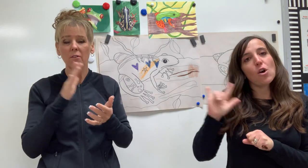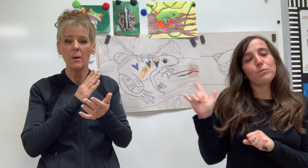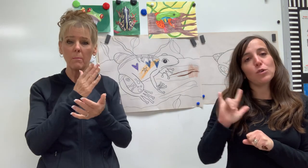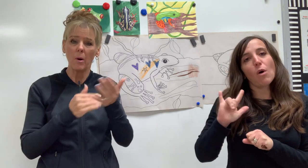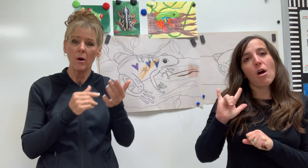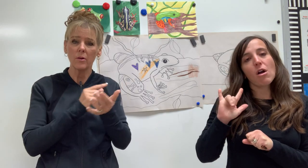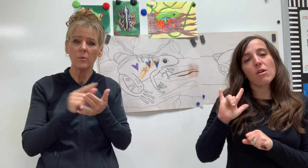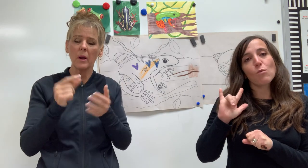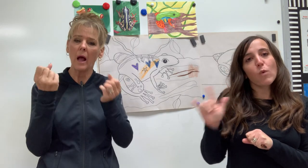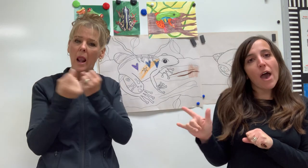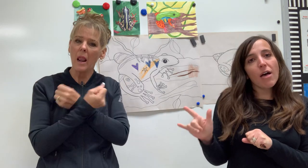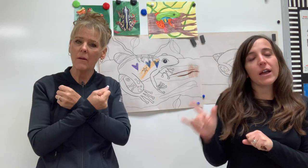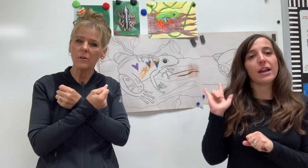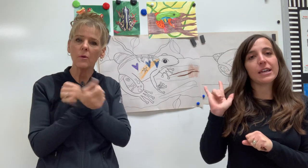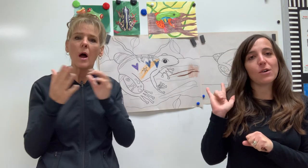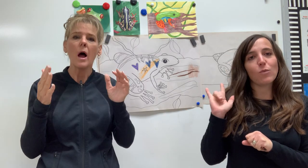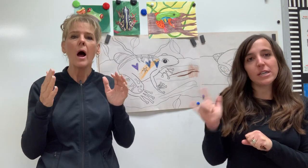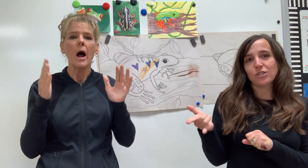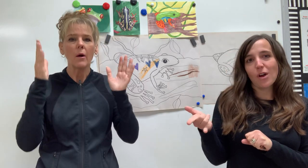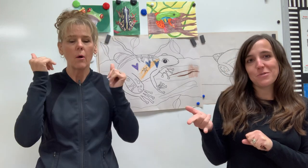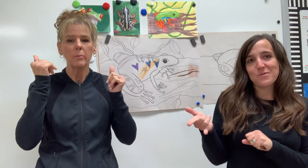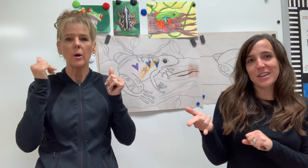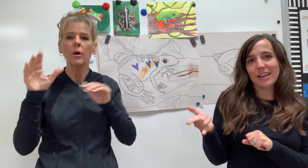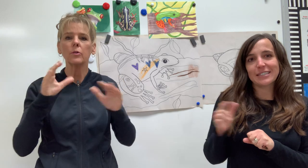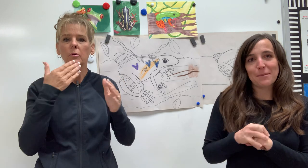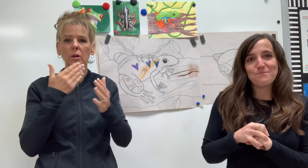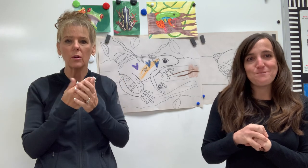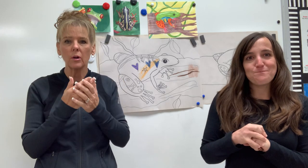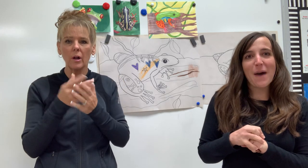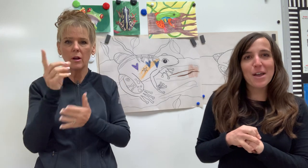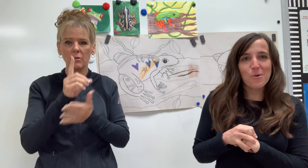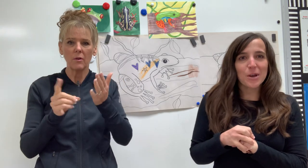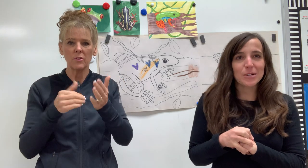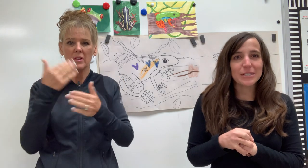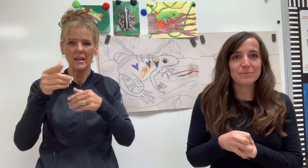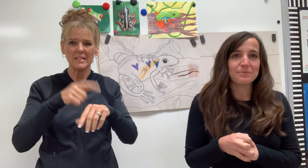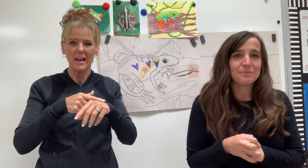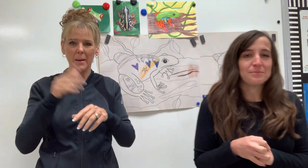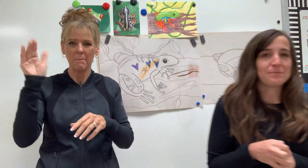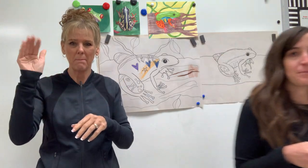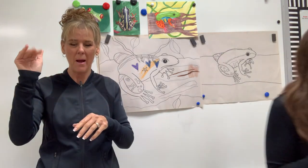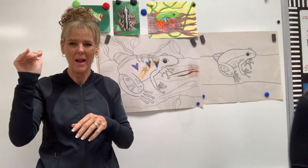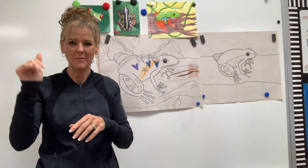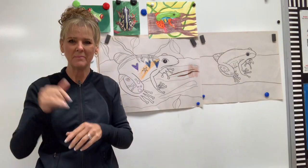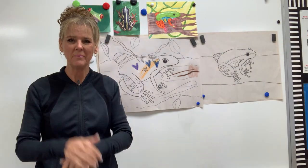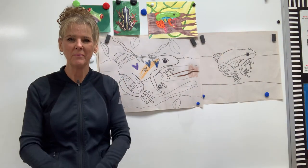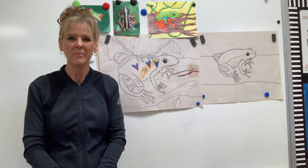guys. I hope you are well, and I can't wait to draw with you again next time. Bye, warriors.